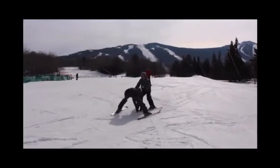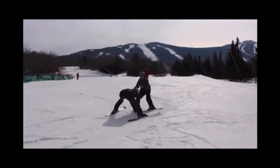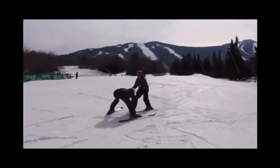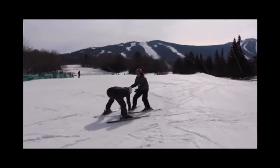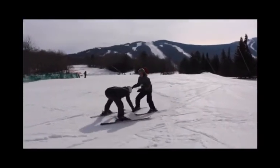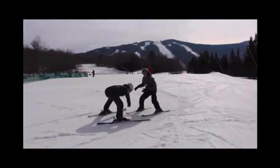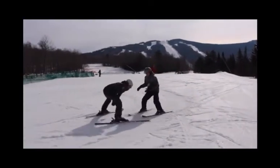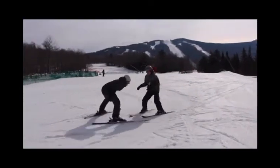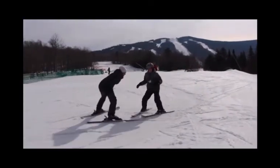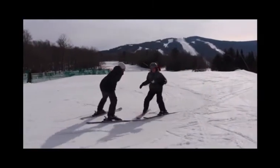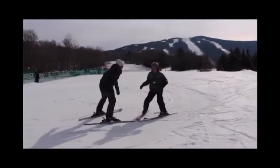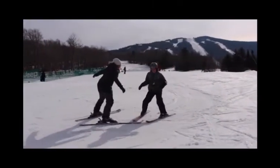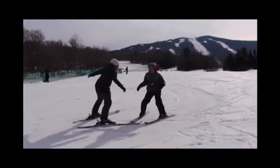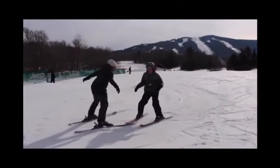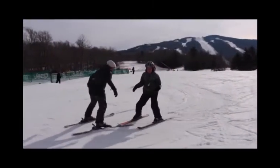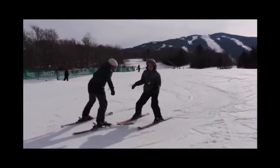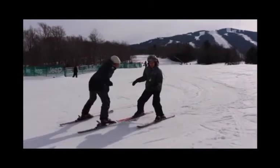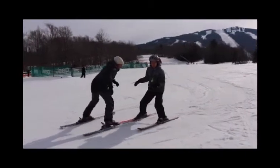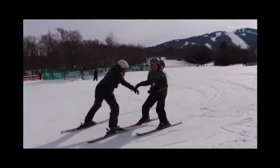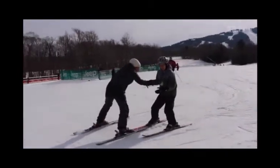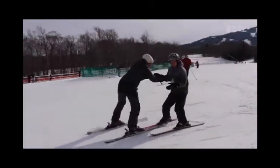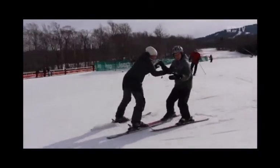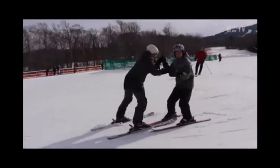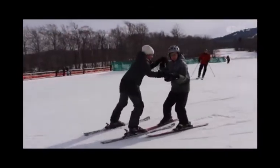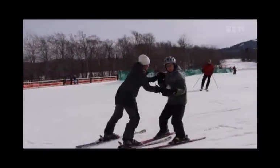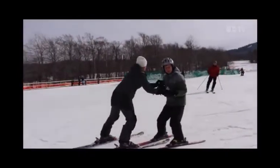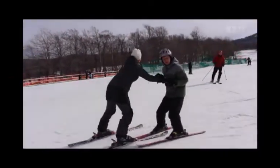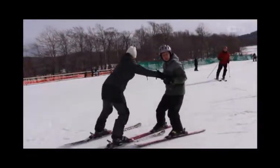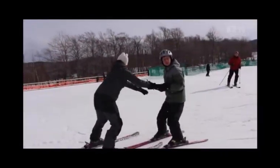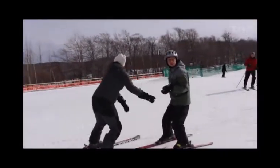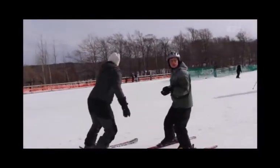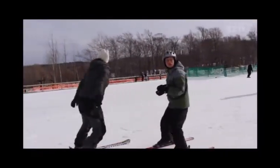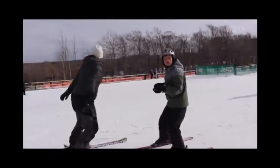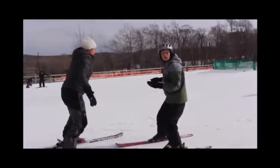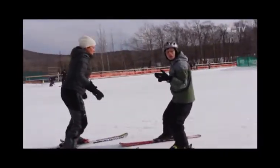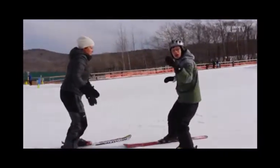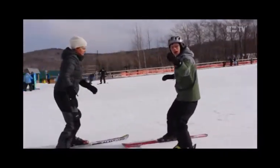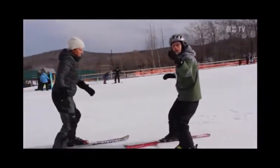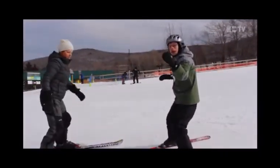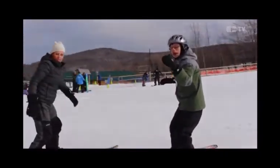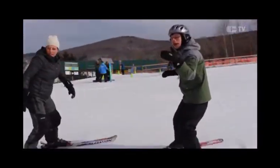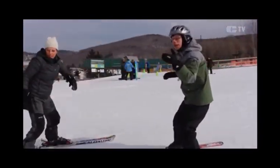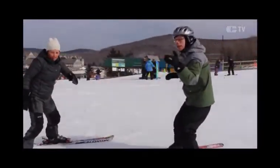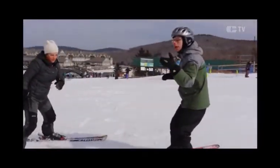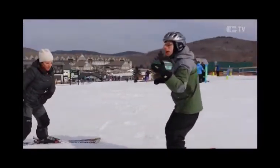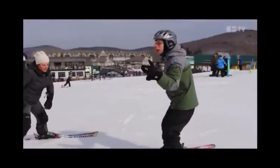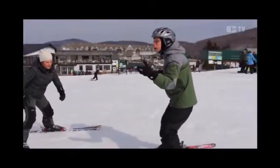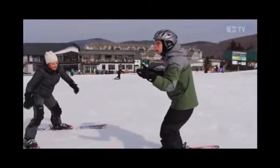You'll never know, dear, how much I love you.